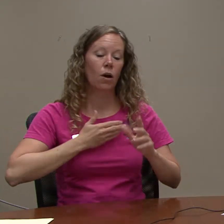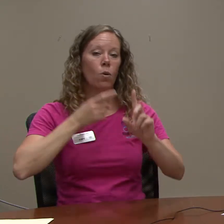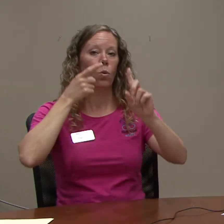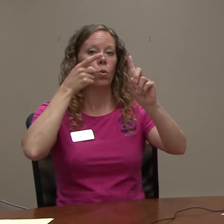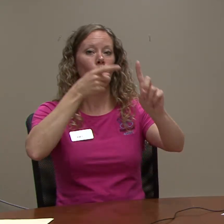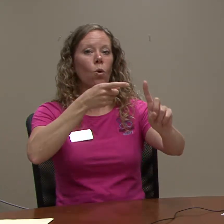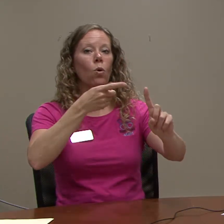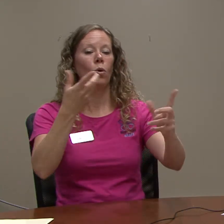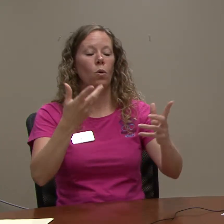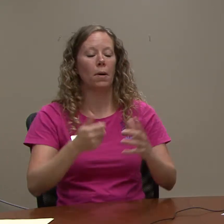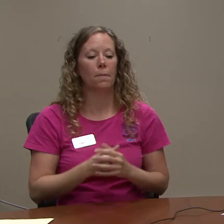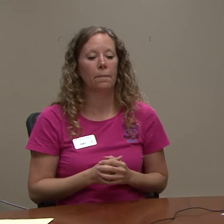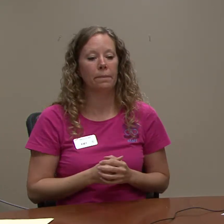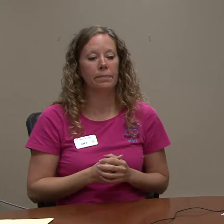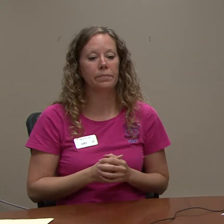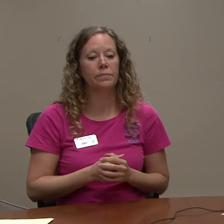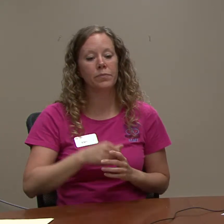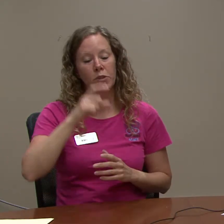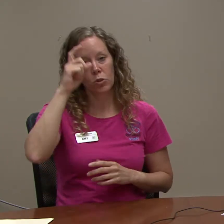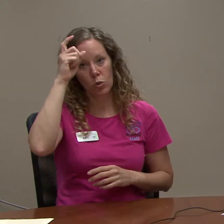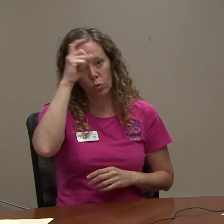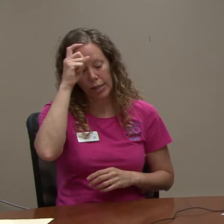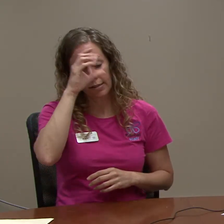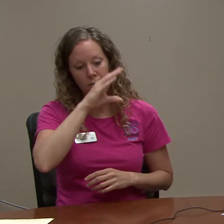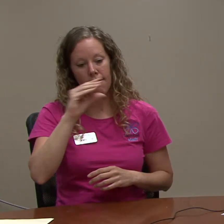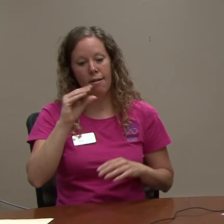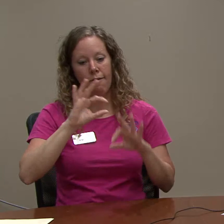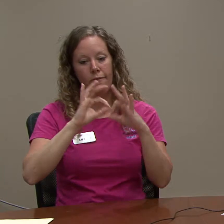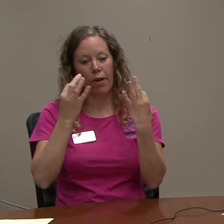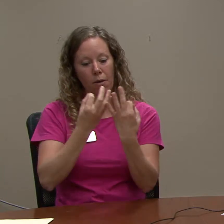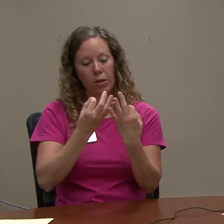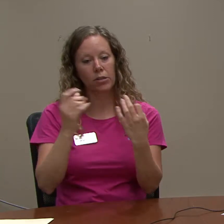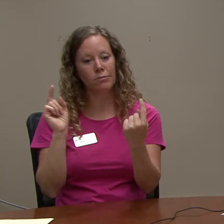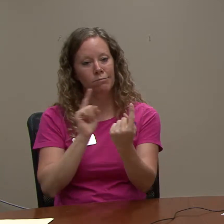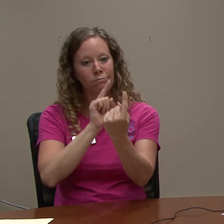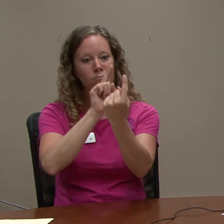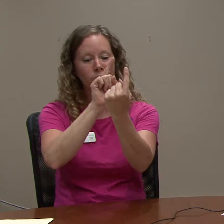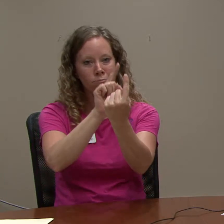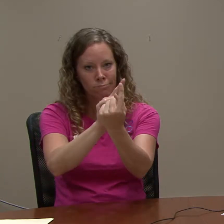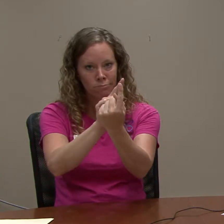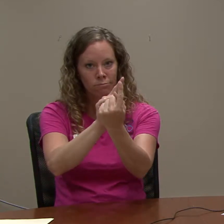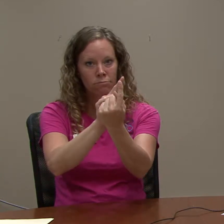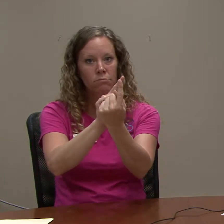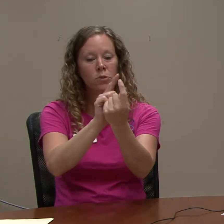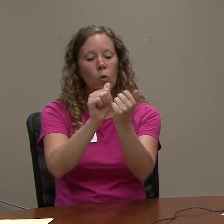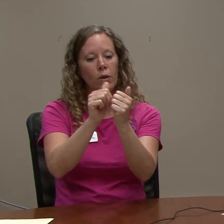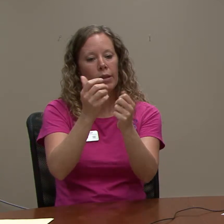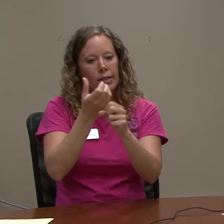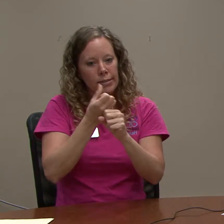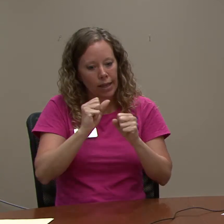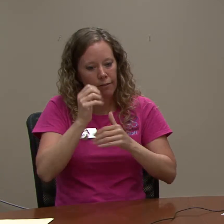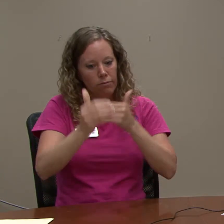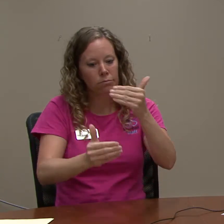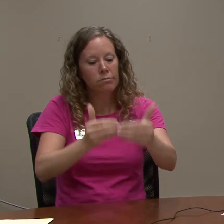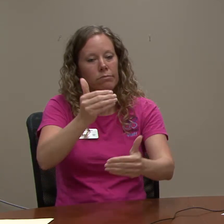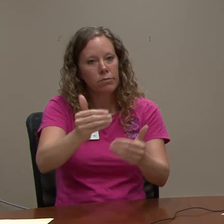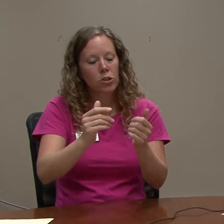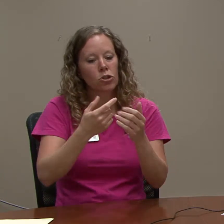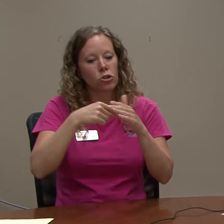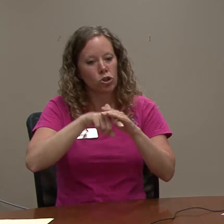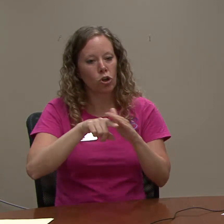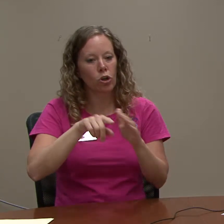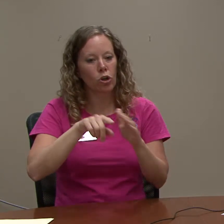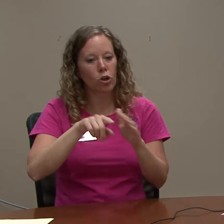allow residents and their loved ones to reunite in person in a safe manner during the COVID-19